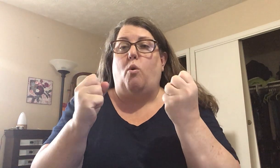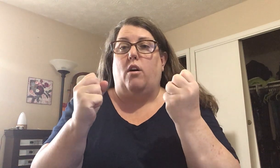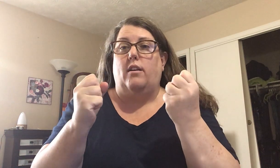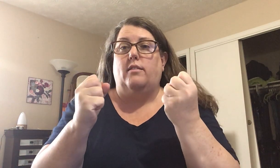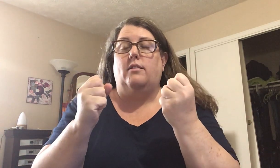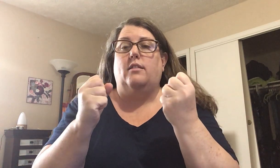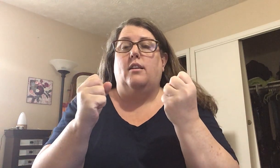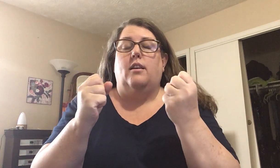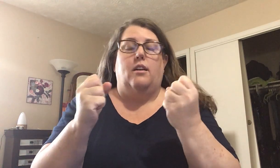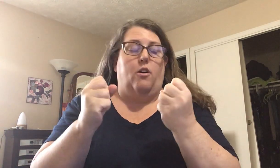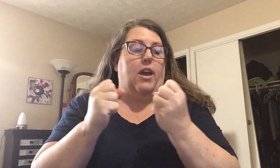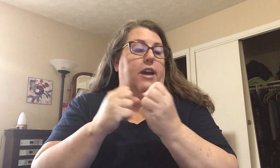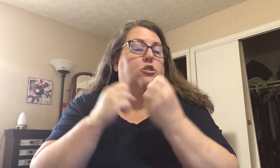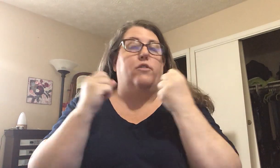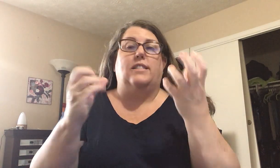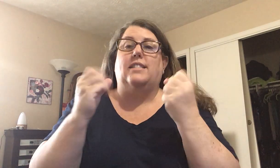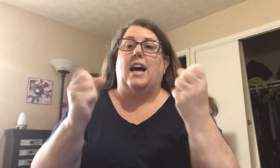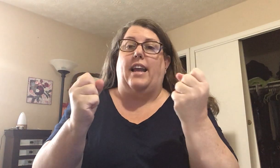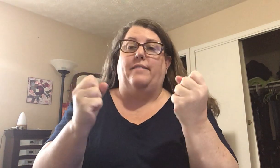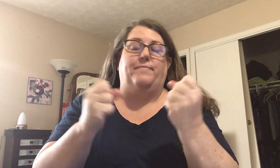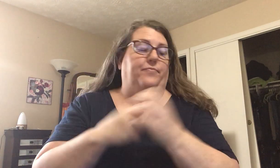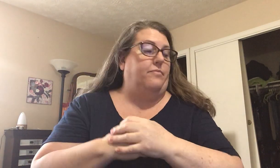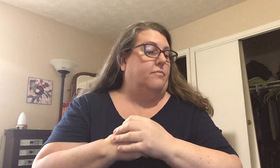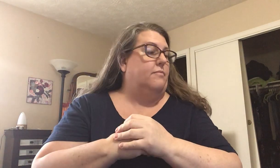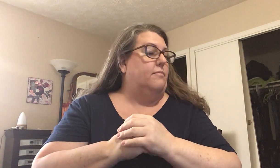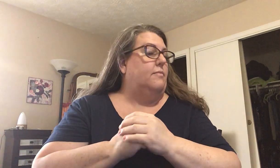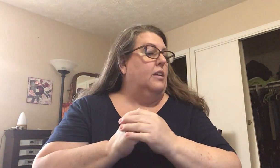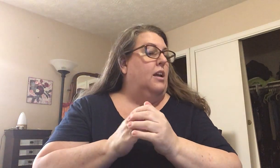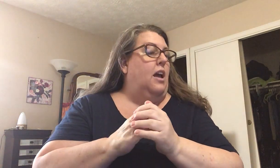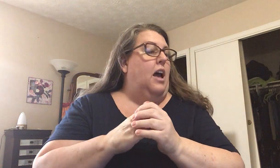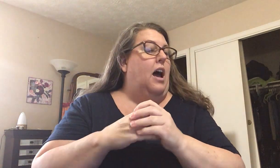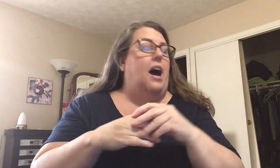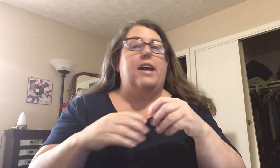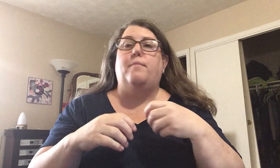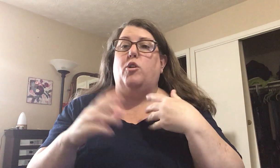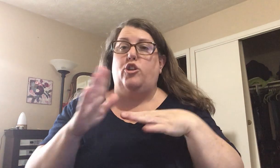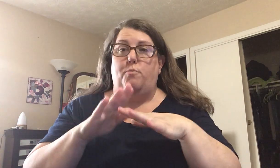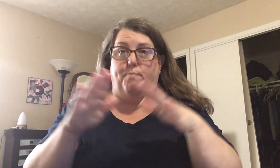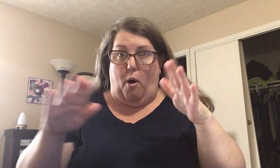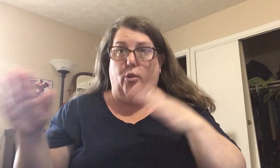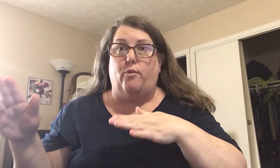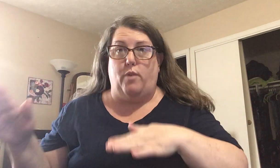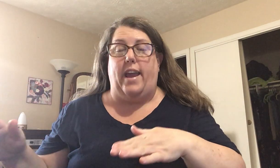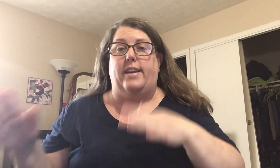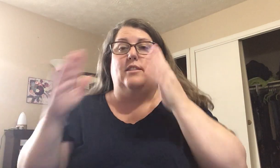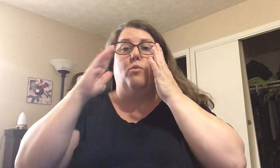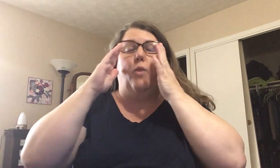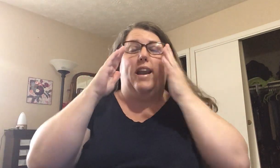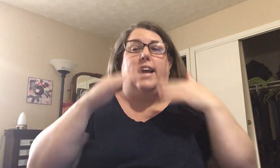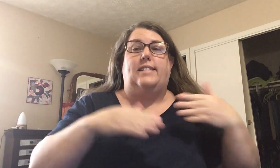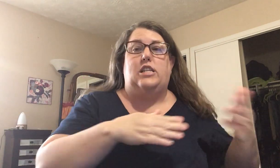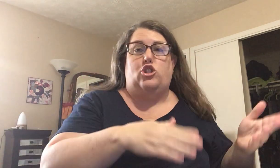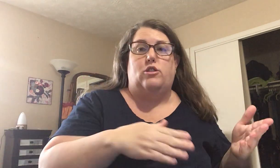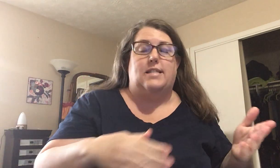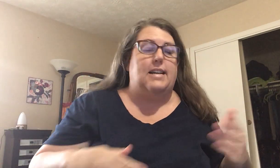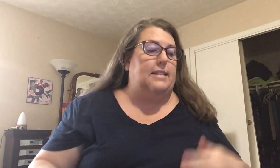more, okay? So this is sign. I am going to do both ways when I teach you the